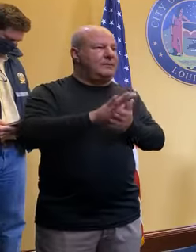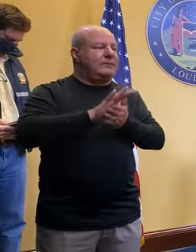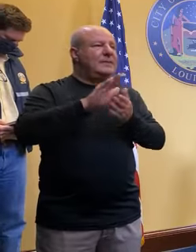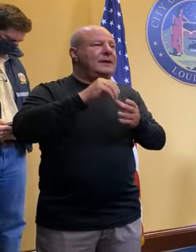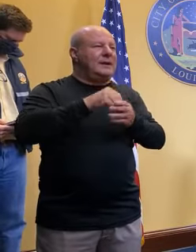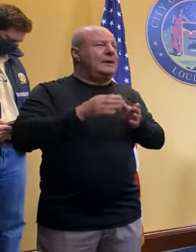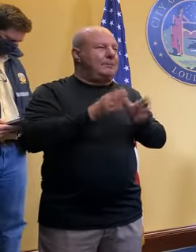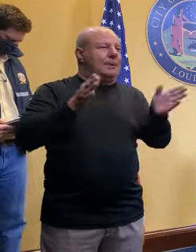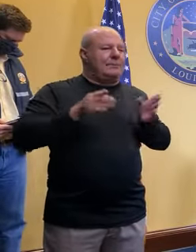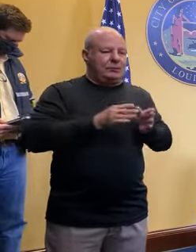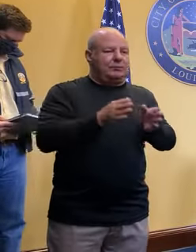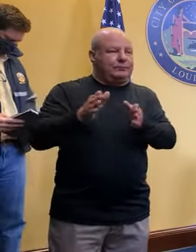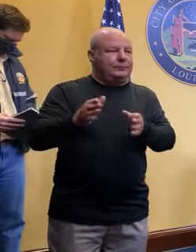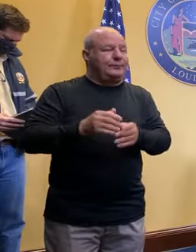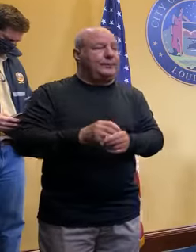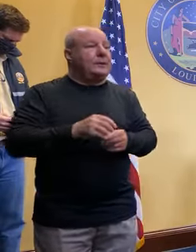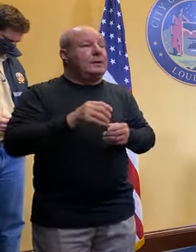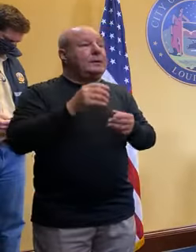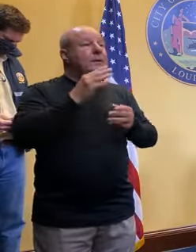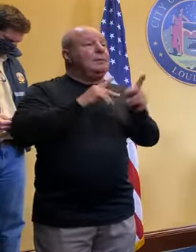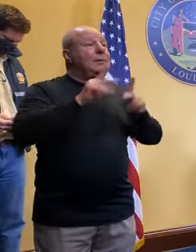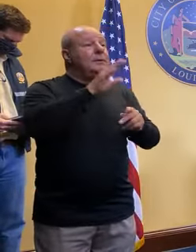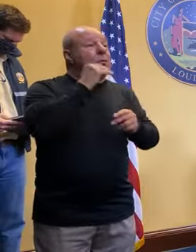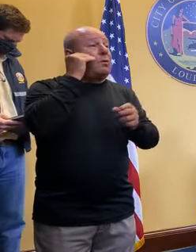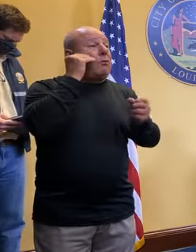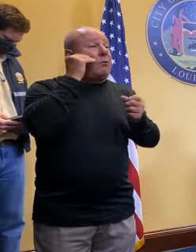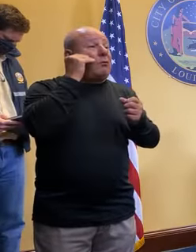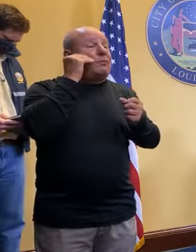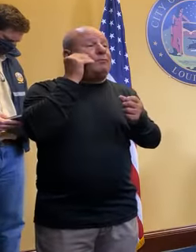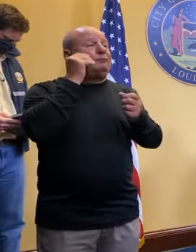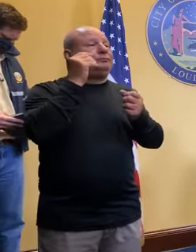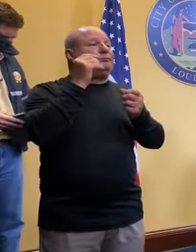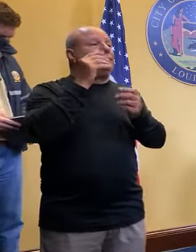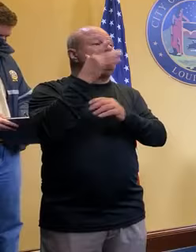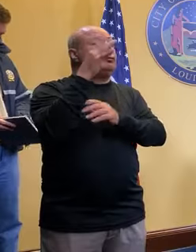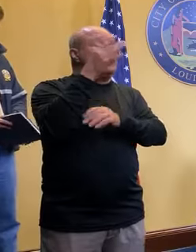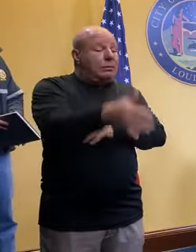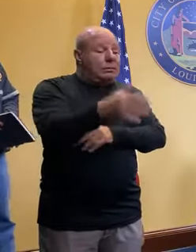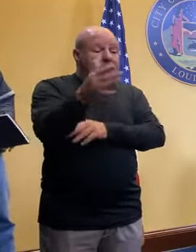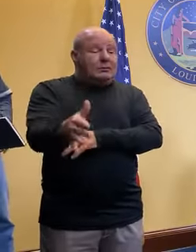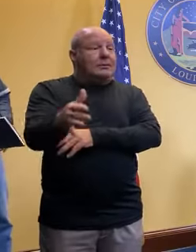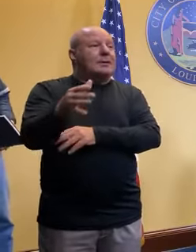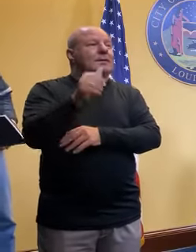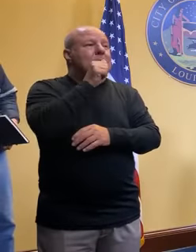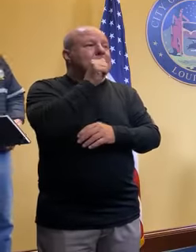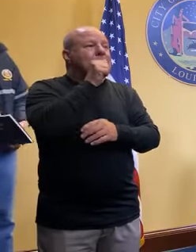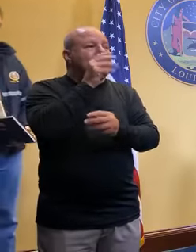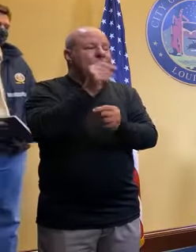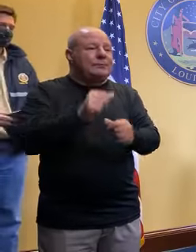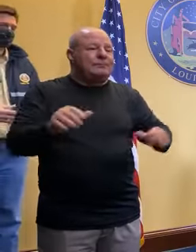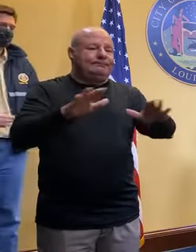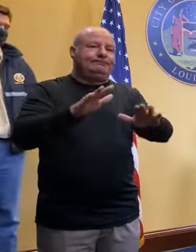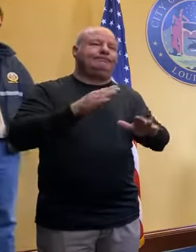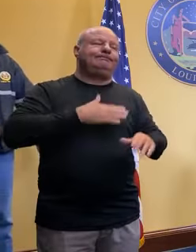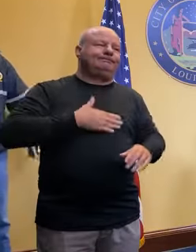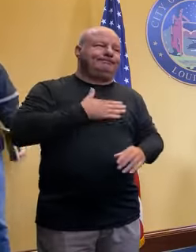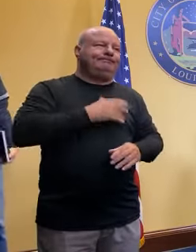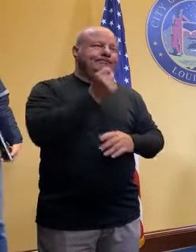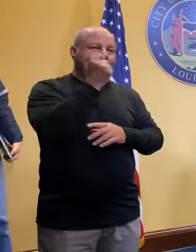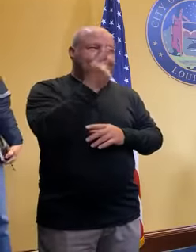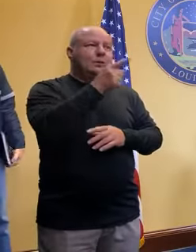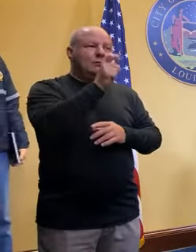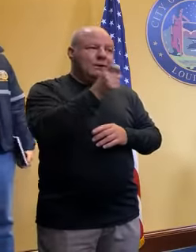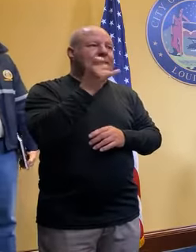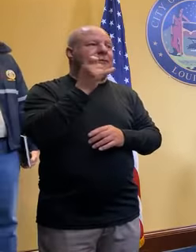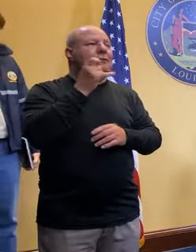way. Residents with trees down on their property, on private property, please know that you do need to